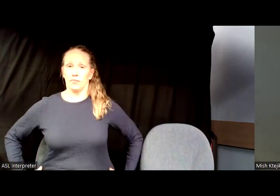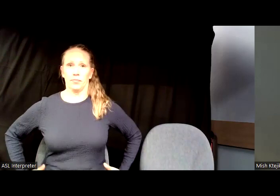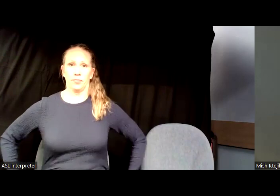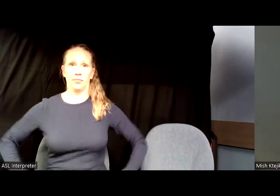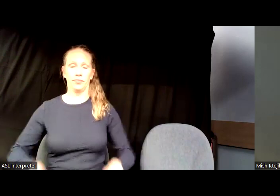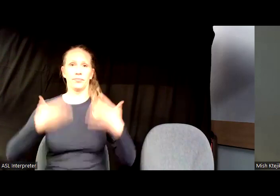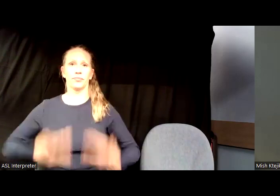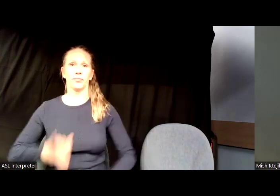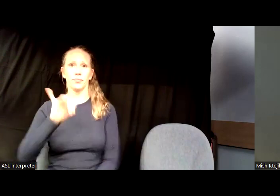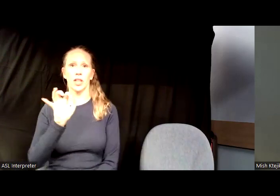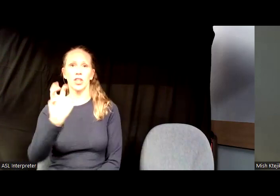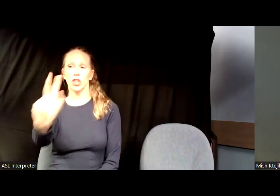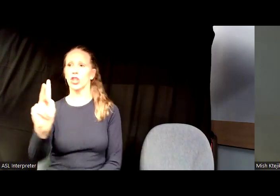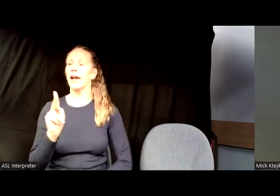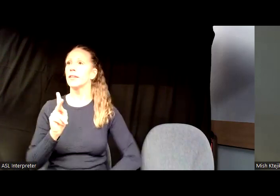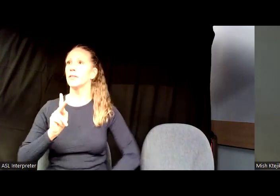This is Jack.